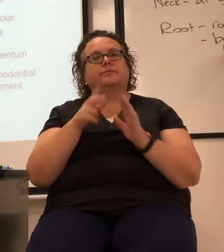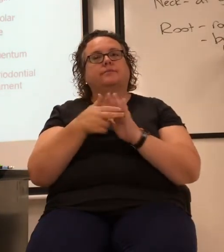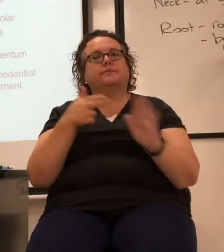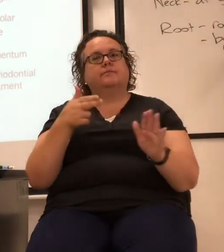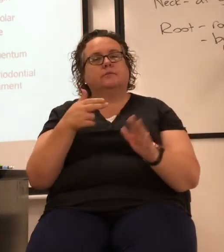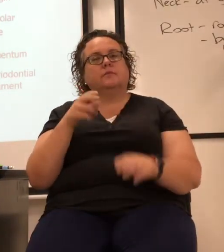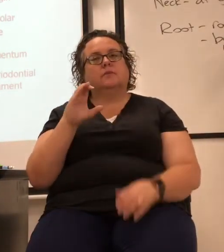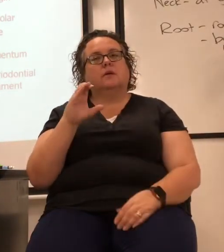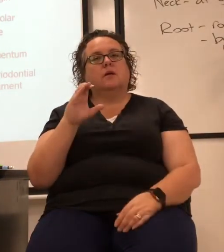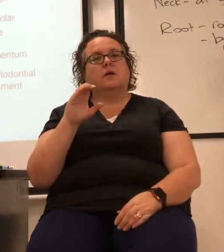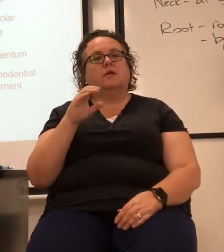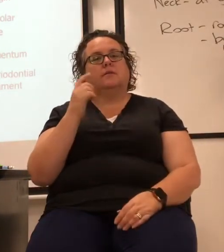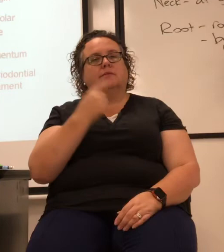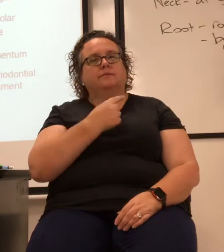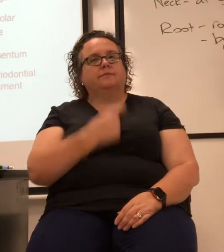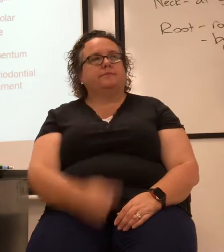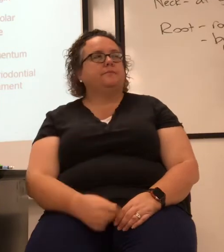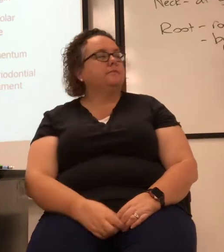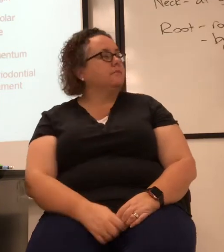A